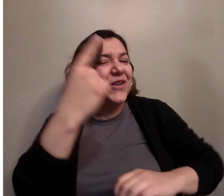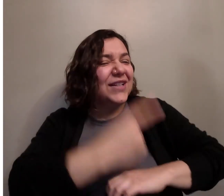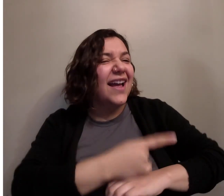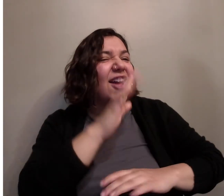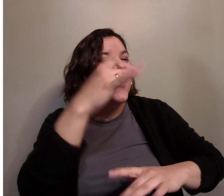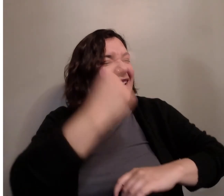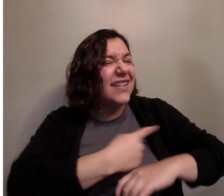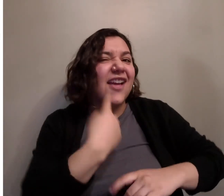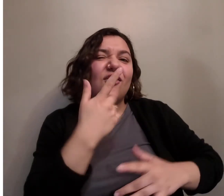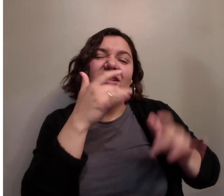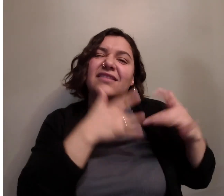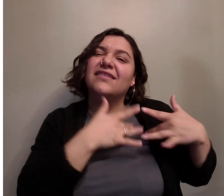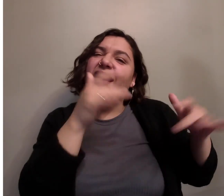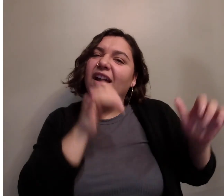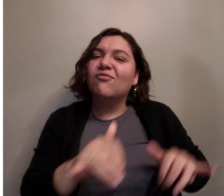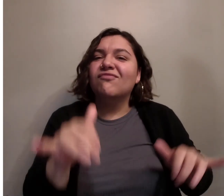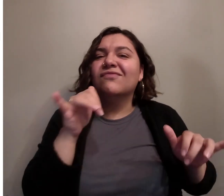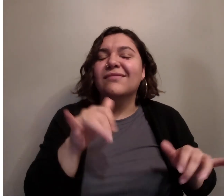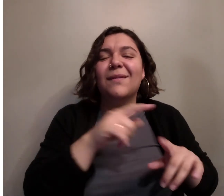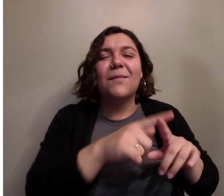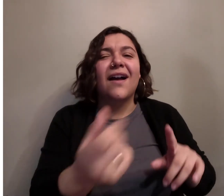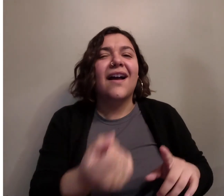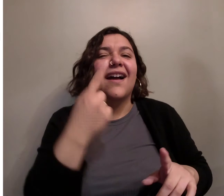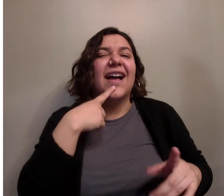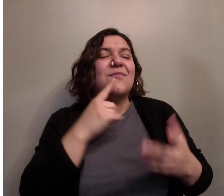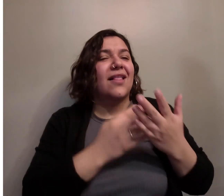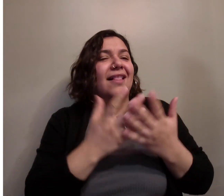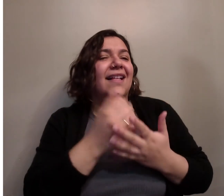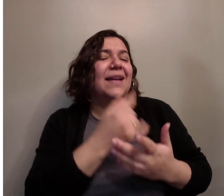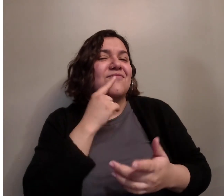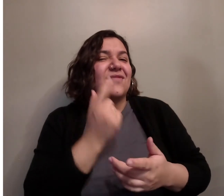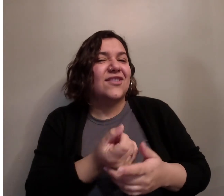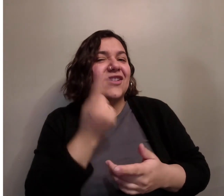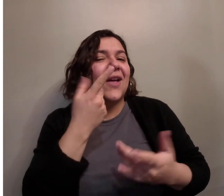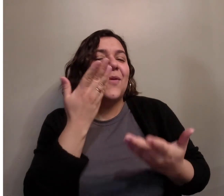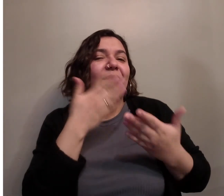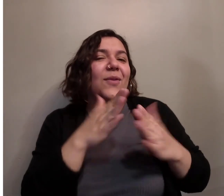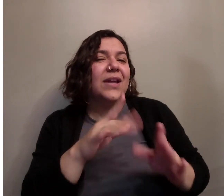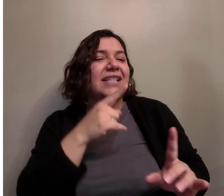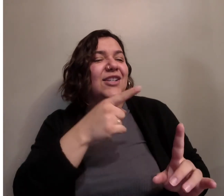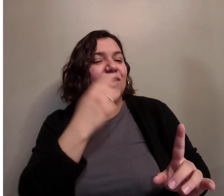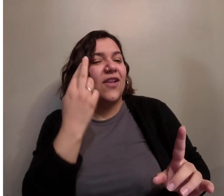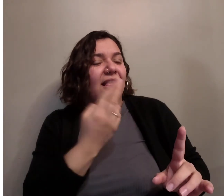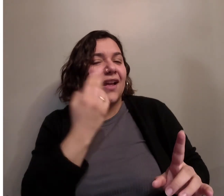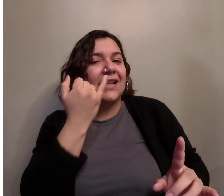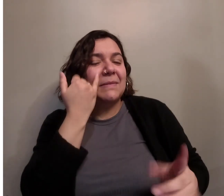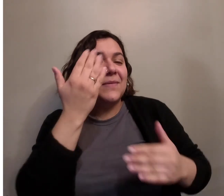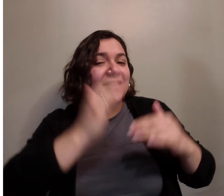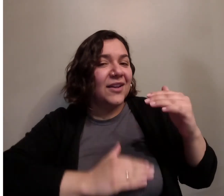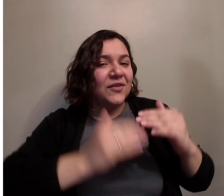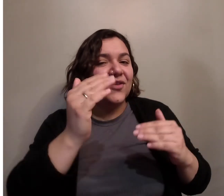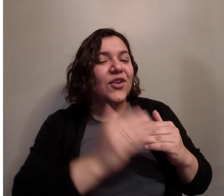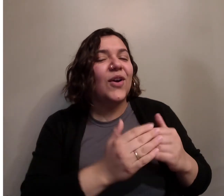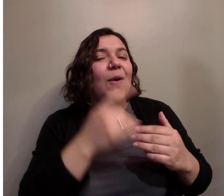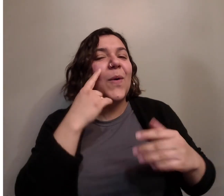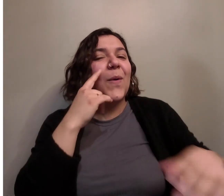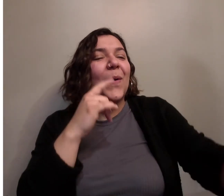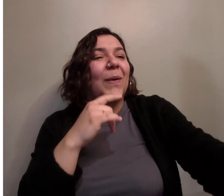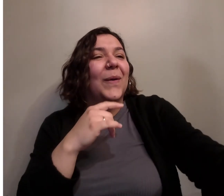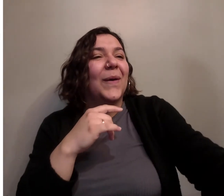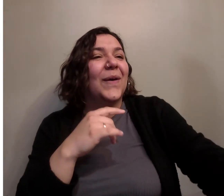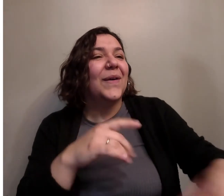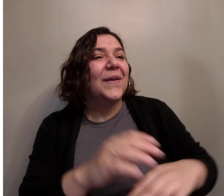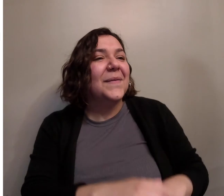doing during a day and whether your days are monotonous, I'm gathering that one of the ways in which you find whether